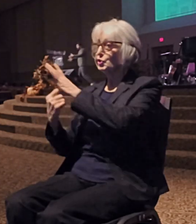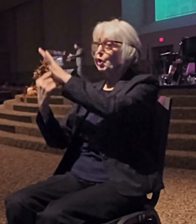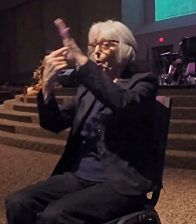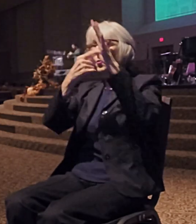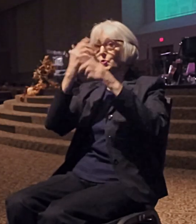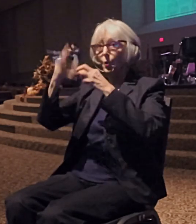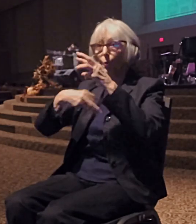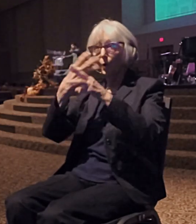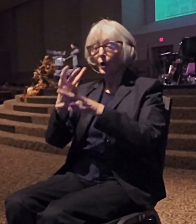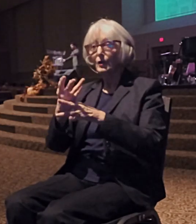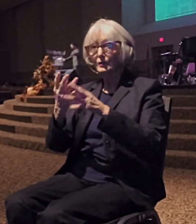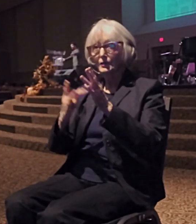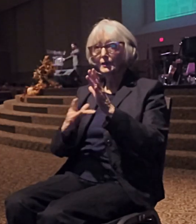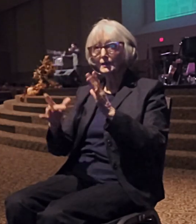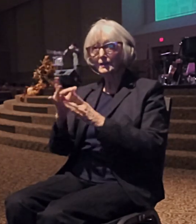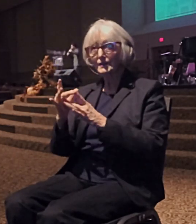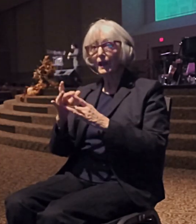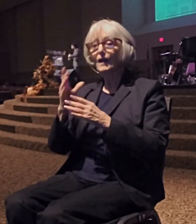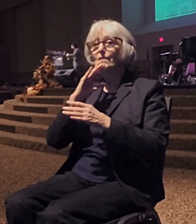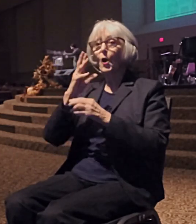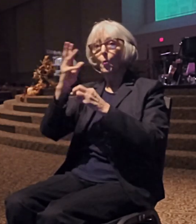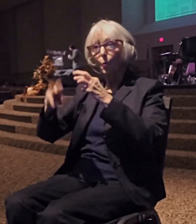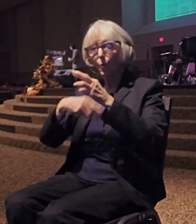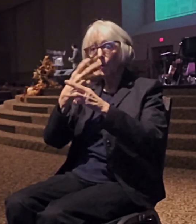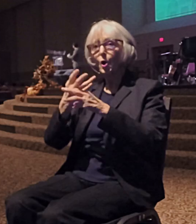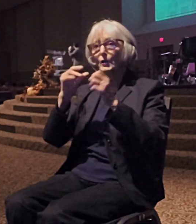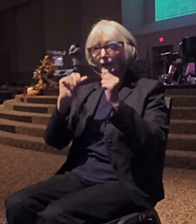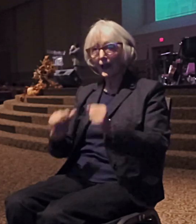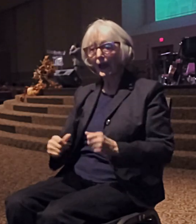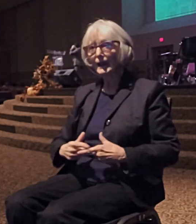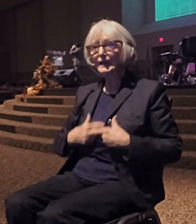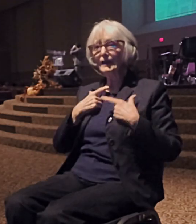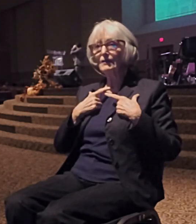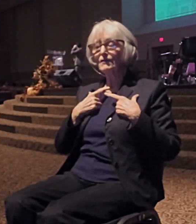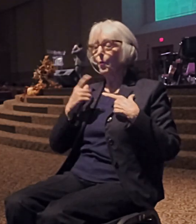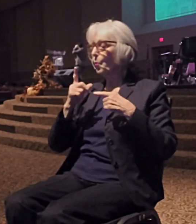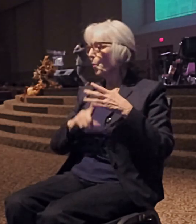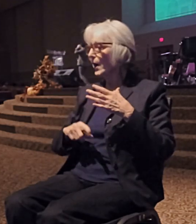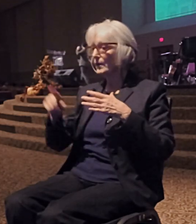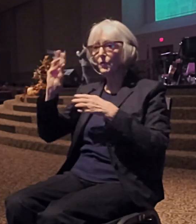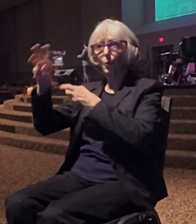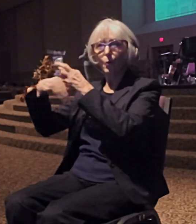the church is able to live out what humanity cannot live out.